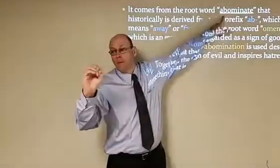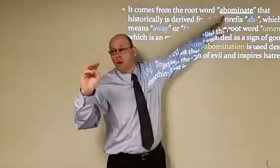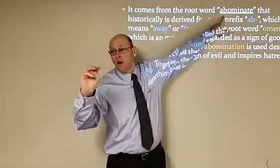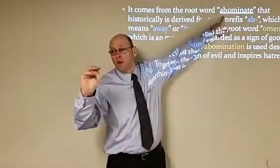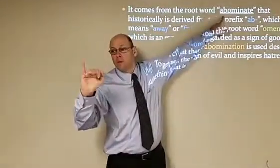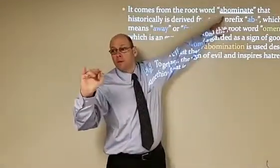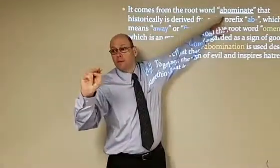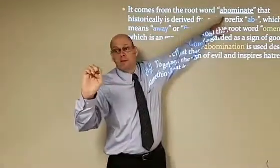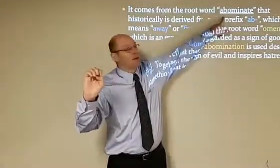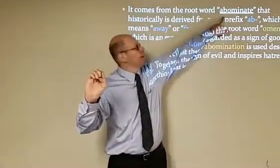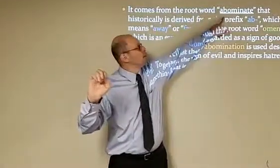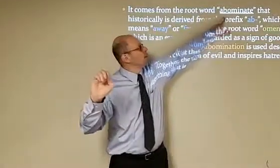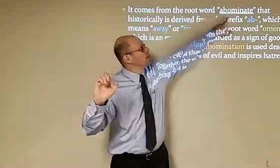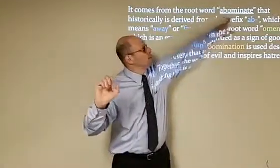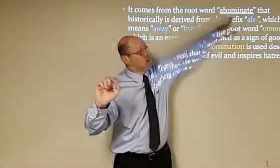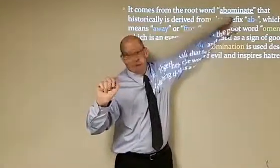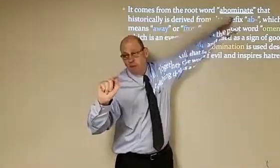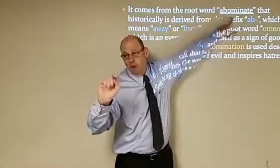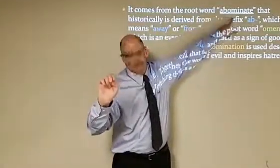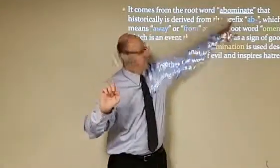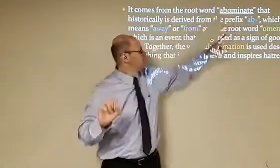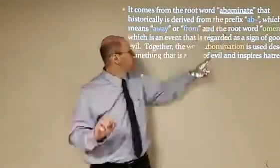creates abomin.